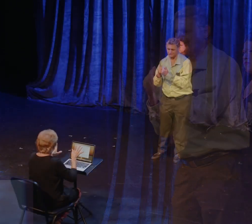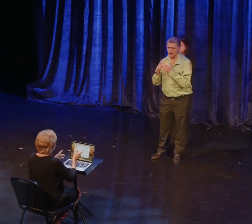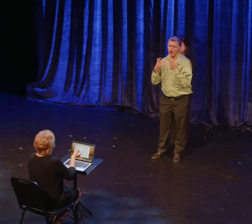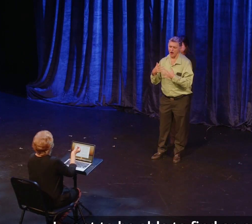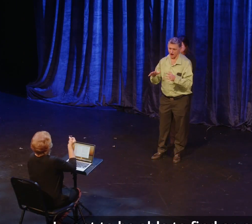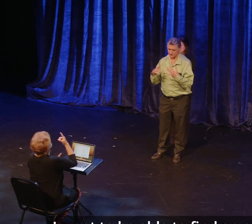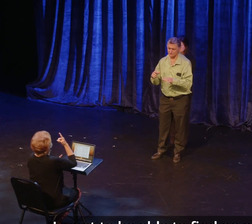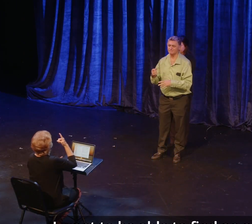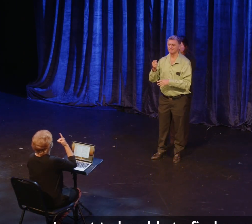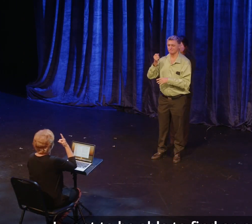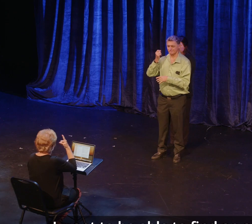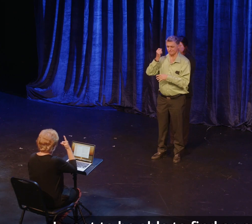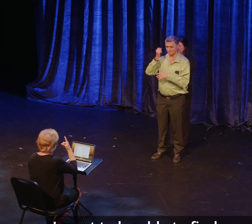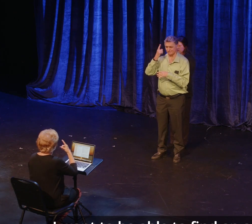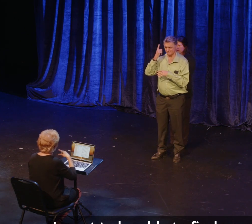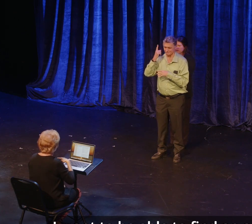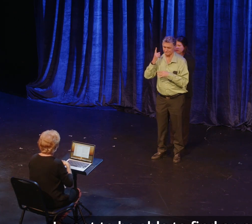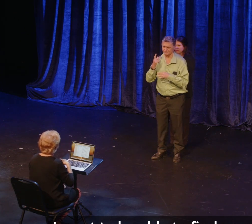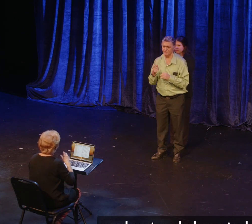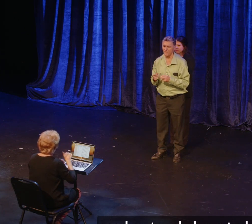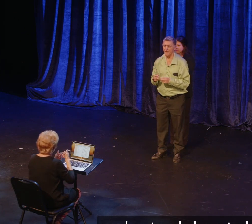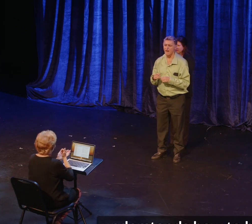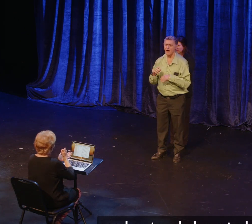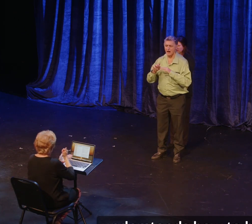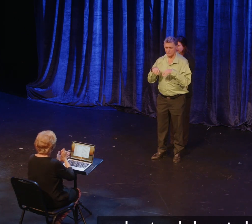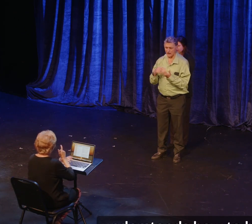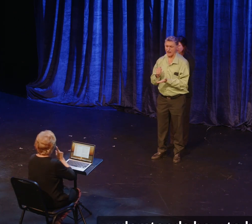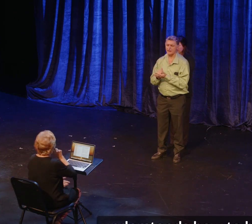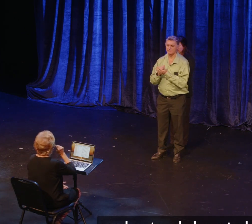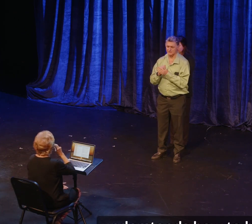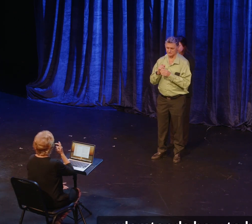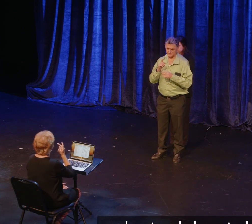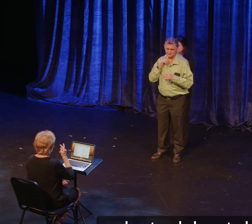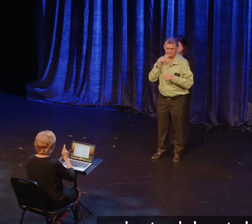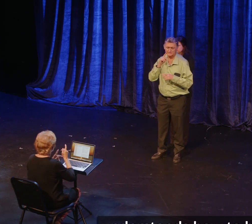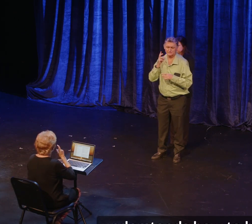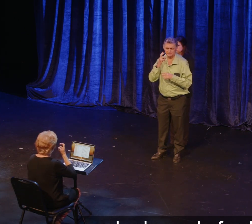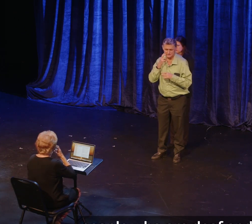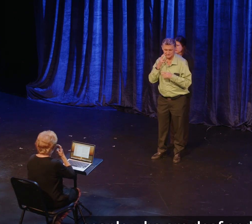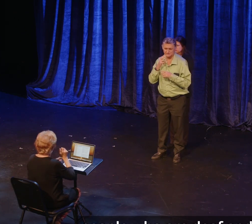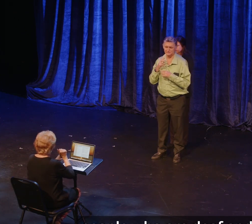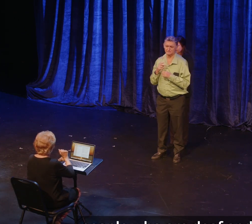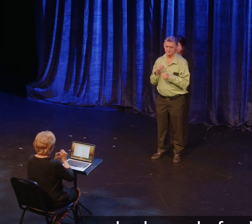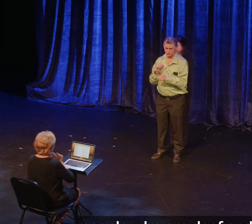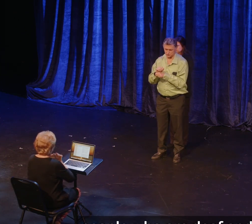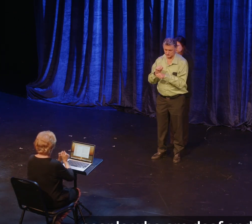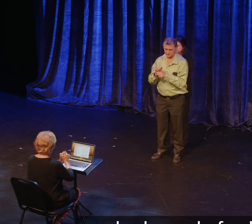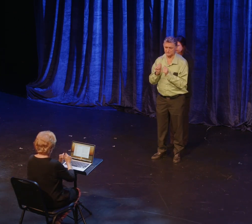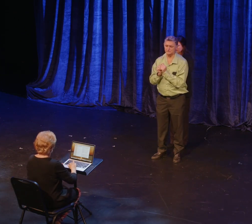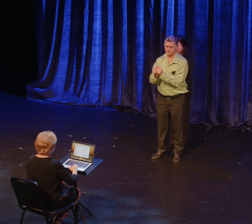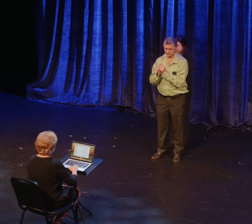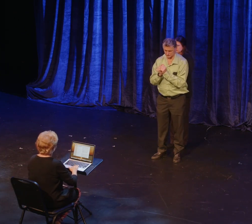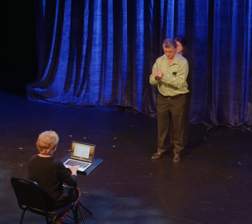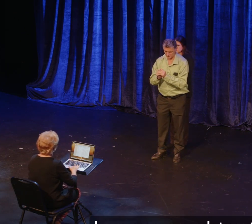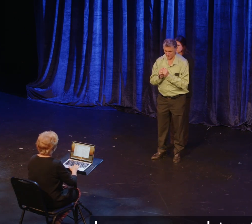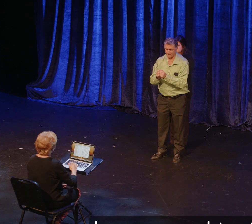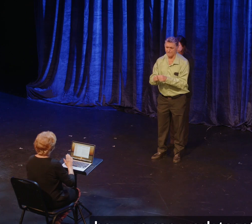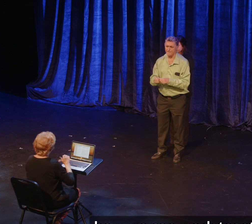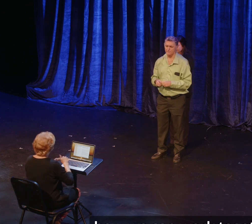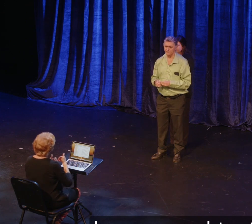I want to be able to find an agency that understands how to help people who are deaf and blind, how we can work